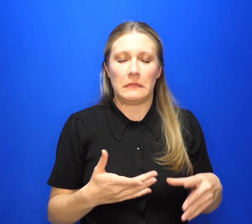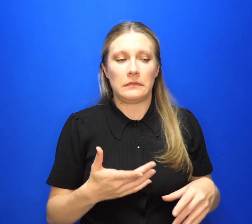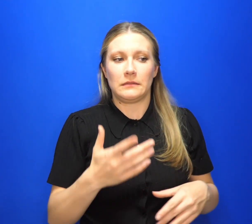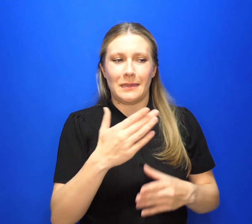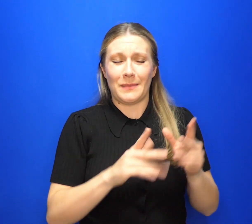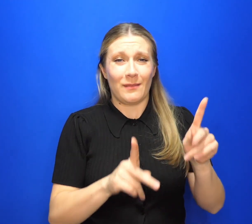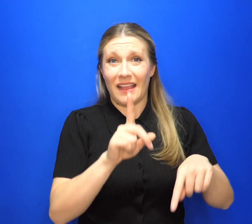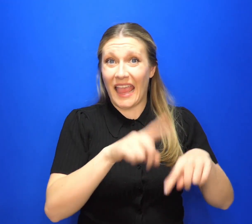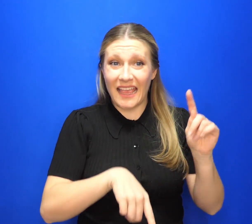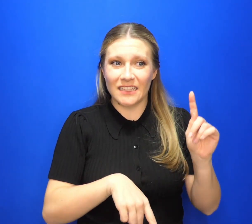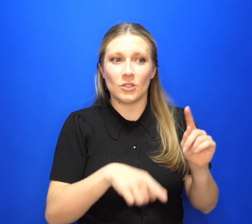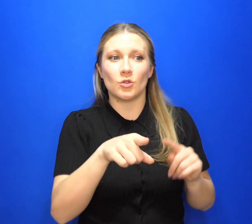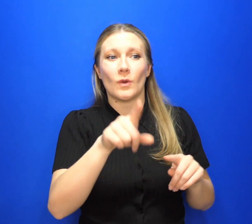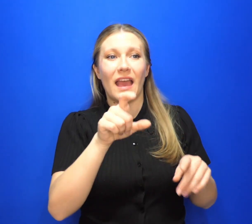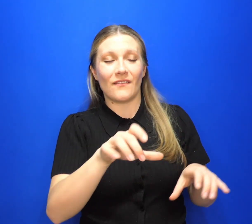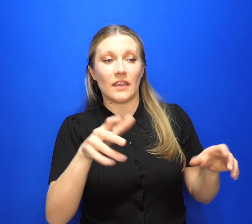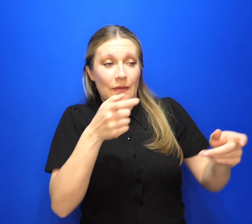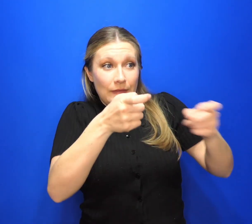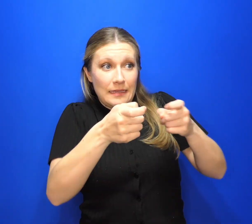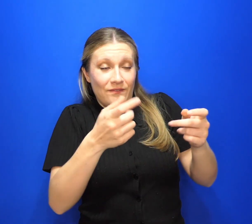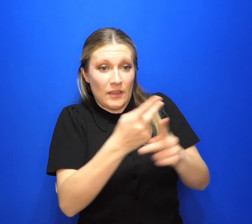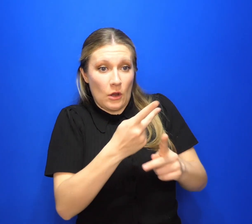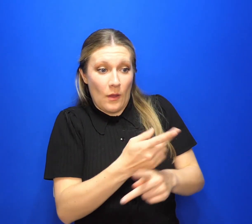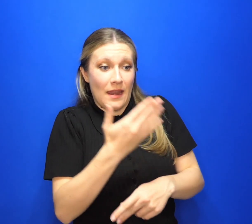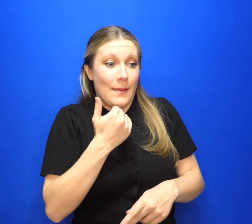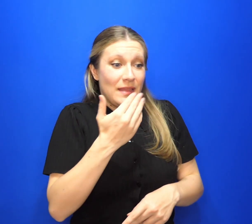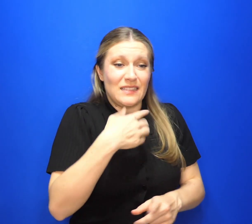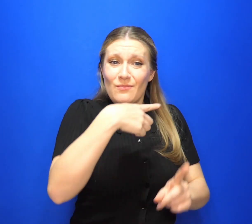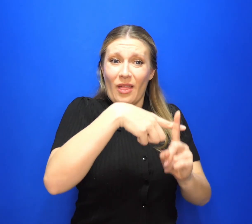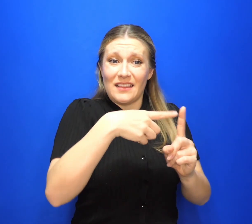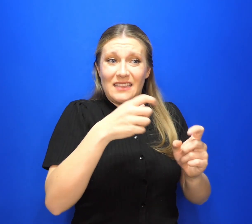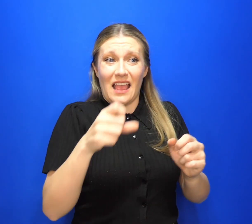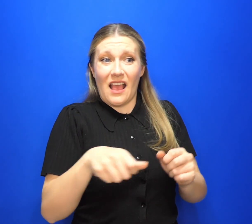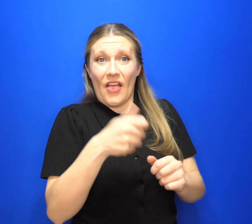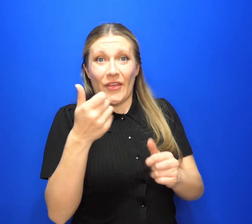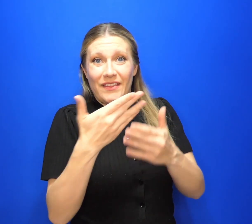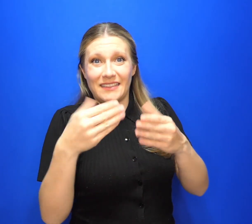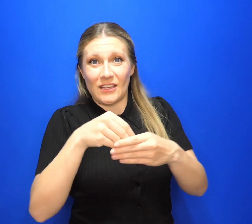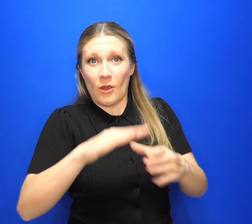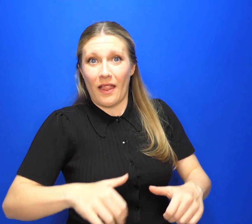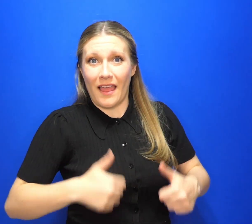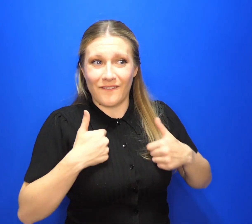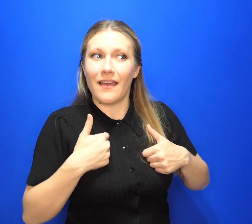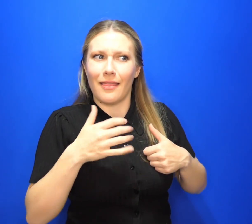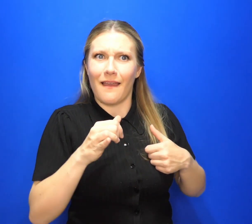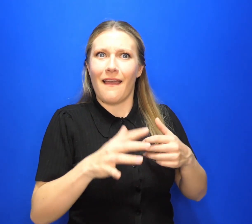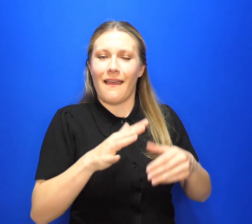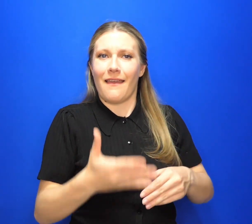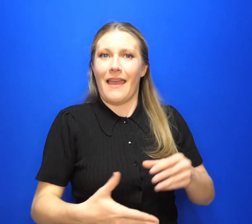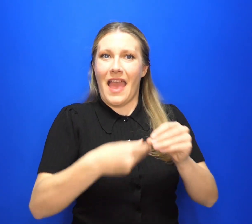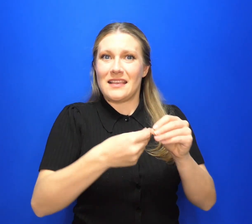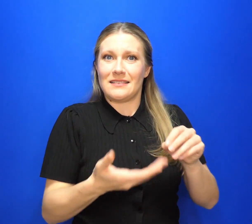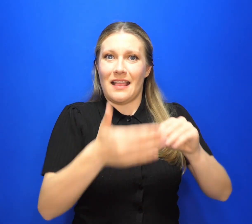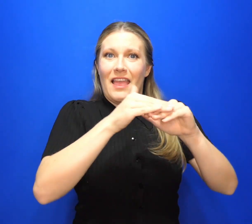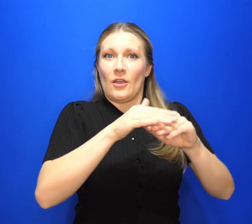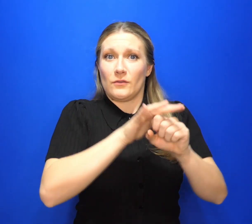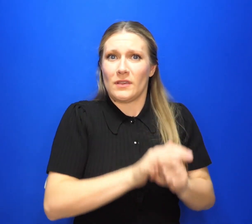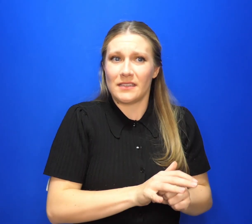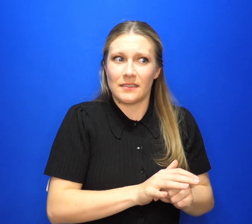do diabetes along with what was already in your life. Mm-hmm. And it adds a layer. I mean, I can say as somebody who'd